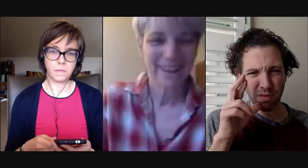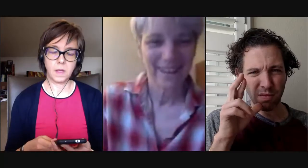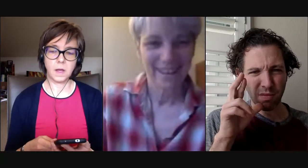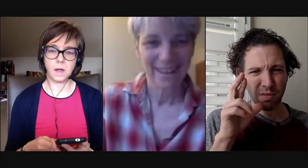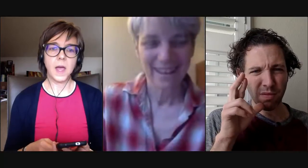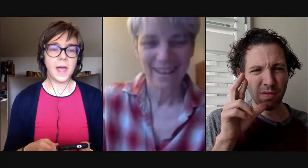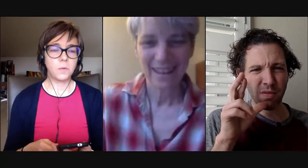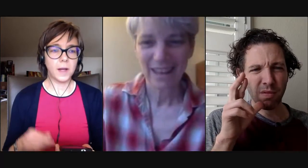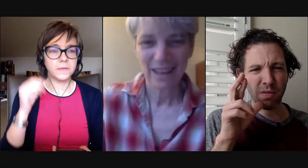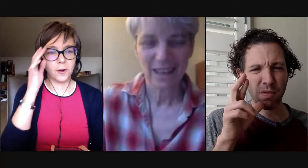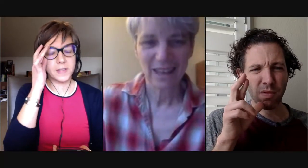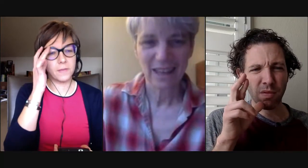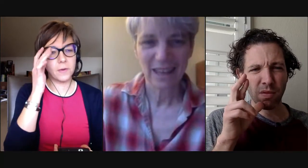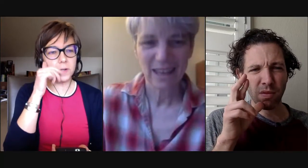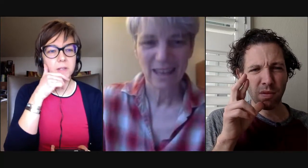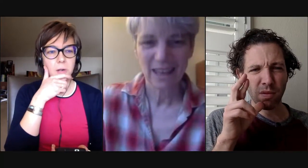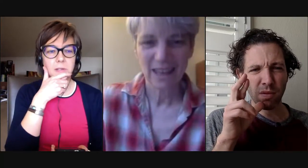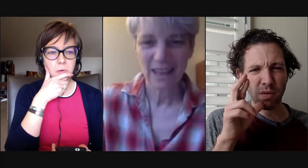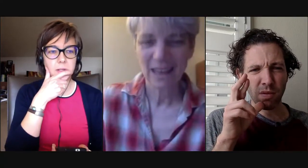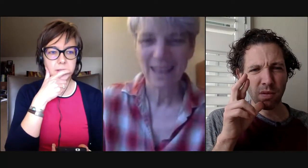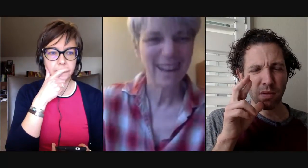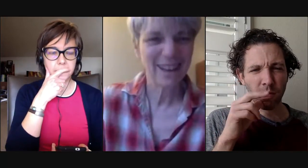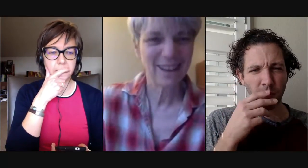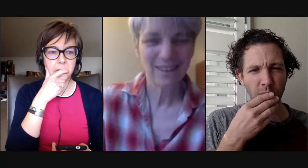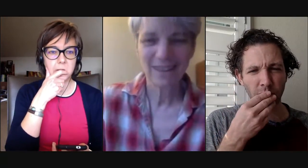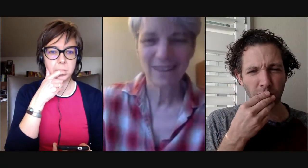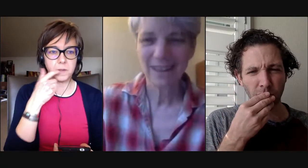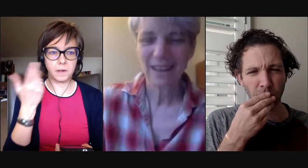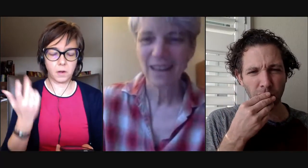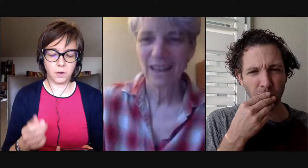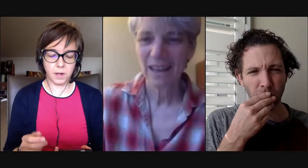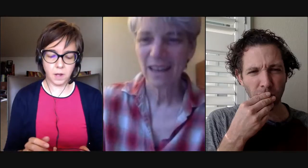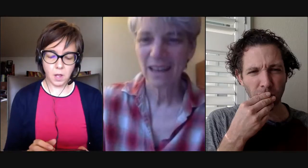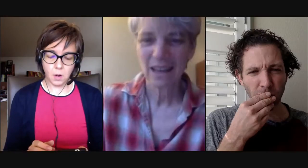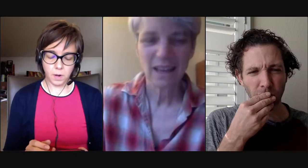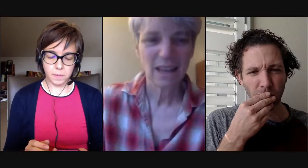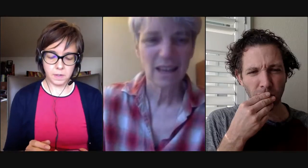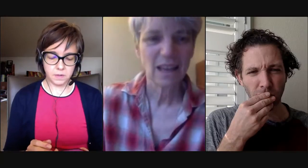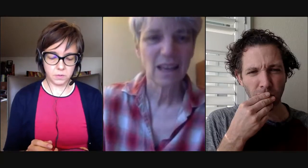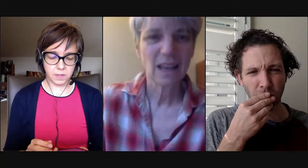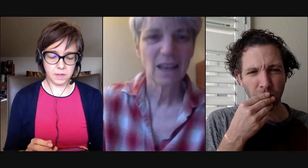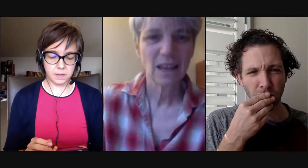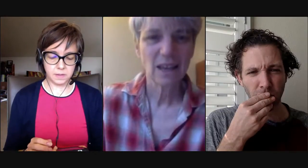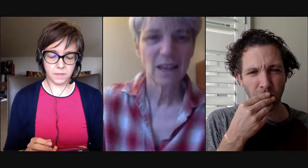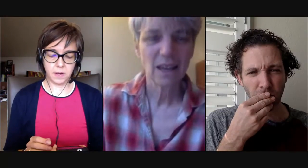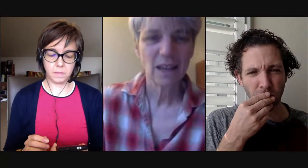Yeah, and we'll have to figure out, because everyone else can hear me, so it's definitely something on your end. What I need to do is I need to see if I can